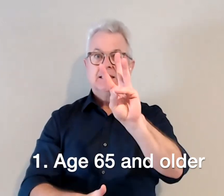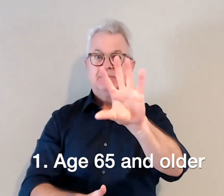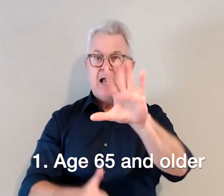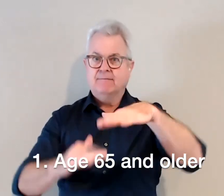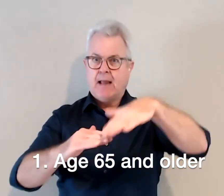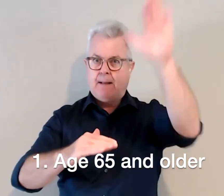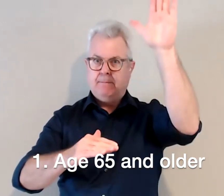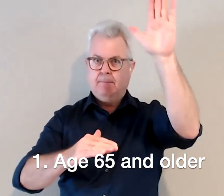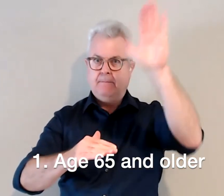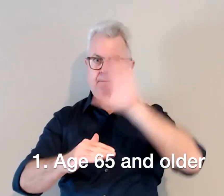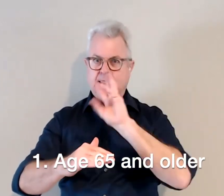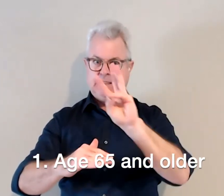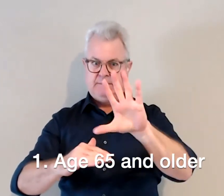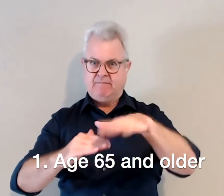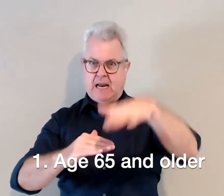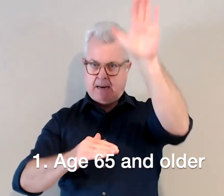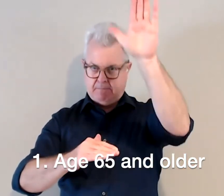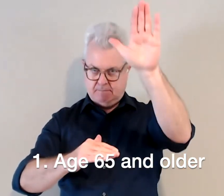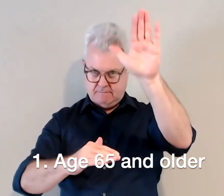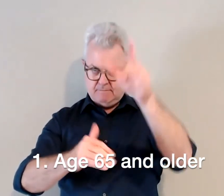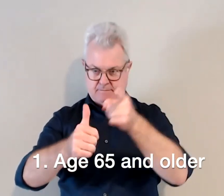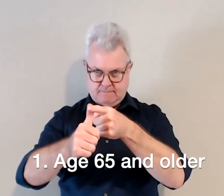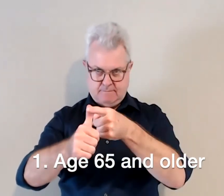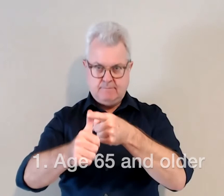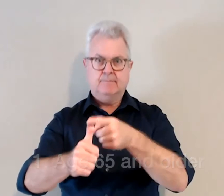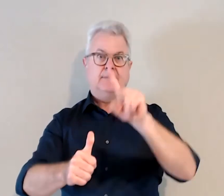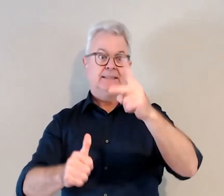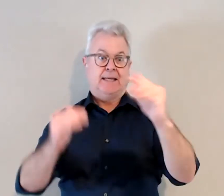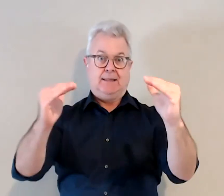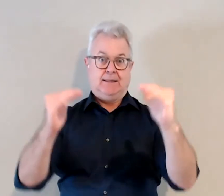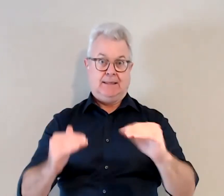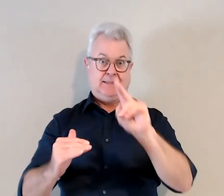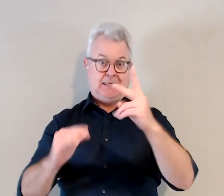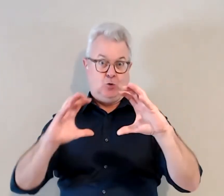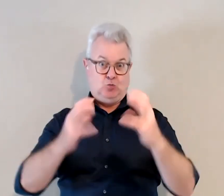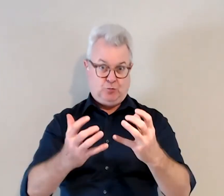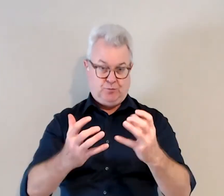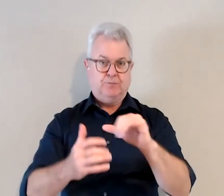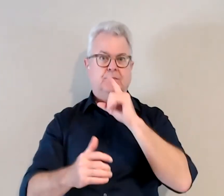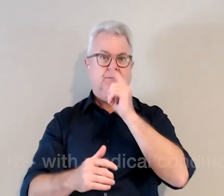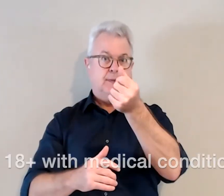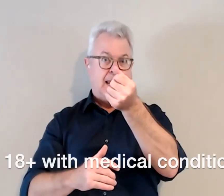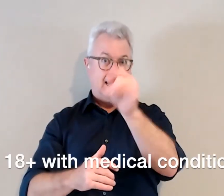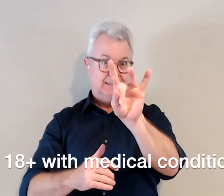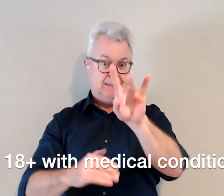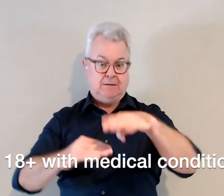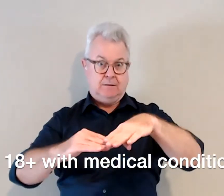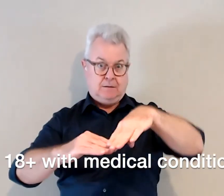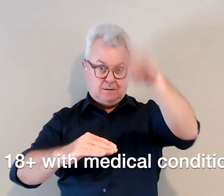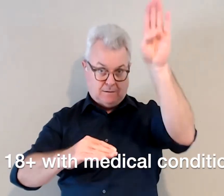65 and above. Okay, so those who are 65 and above will be the first category. The second category of people